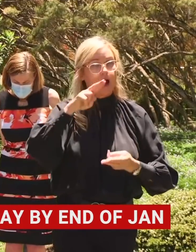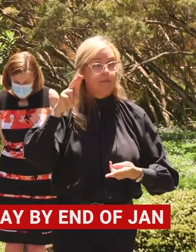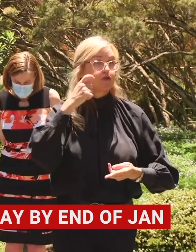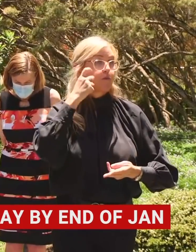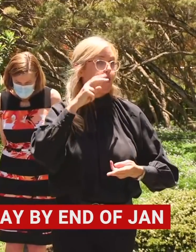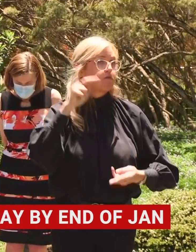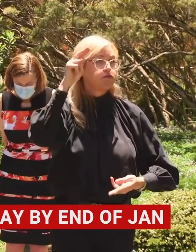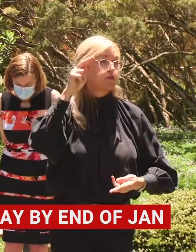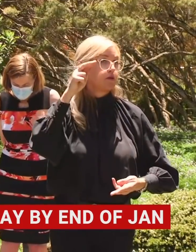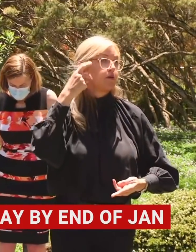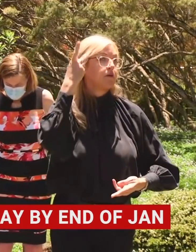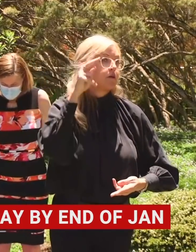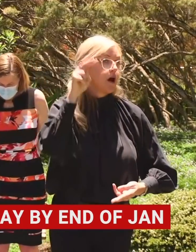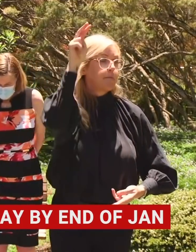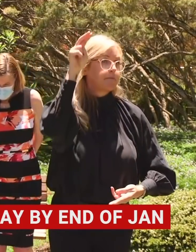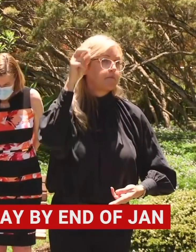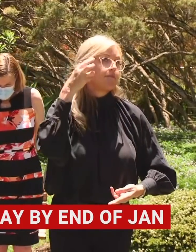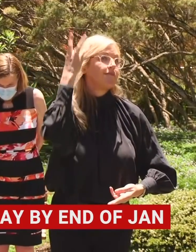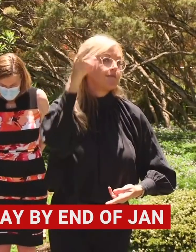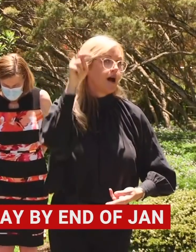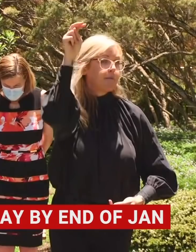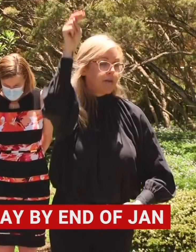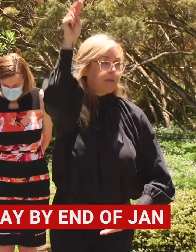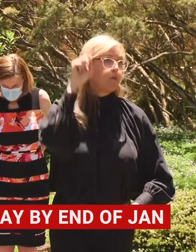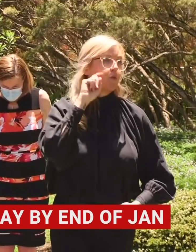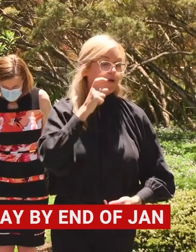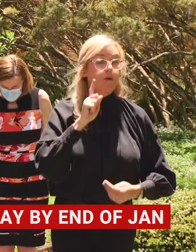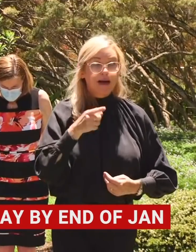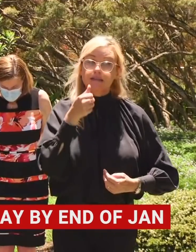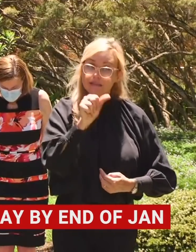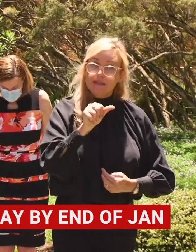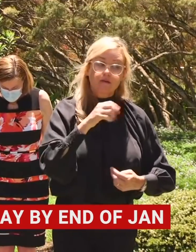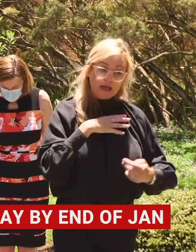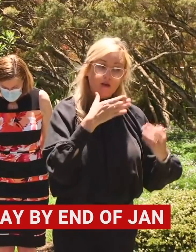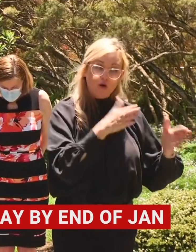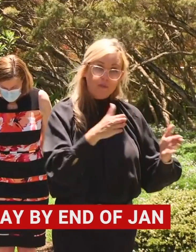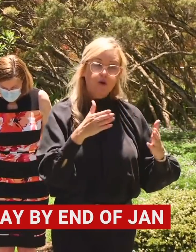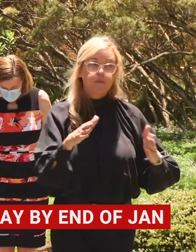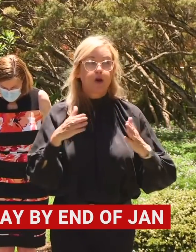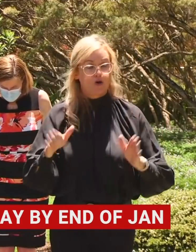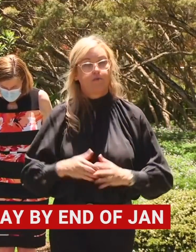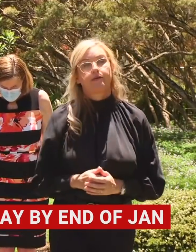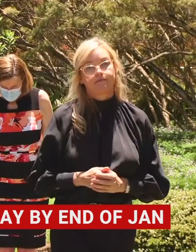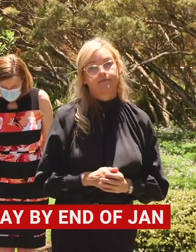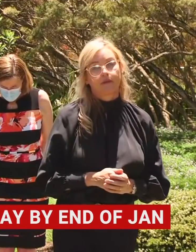that. We need to learn to live alongside the virus. I want to instill confidence in our people that we can do that. And if you look at